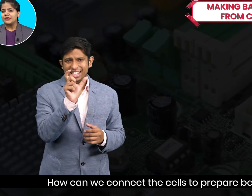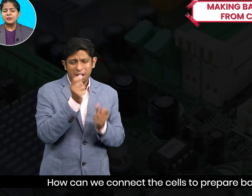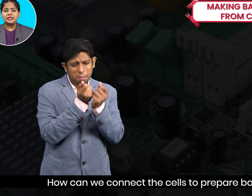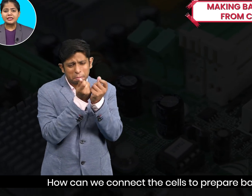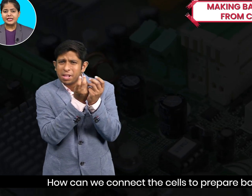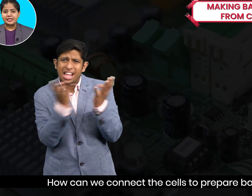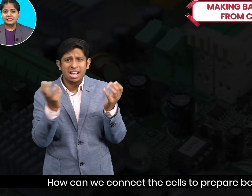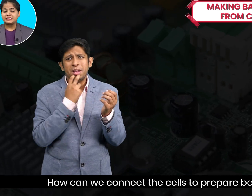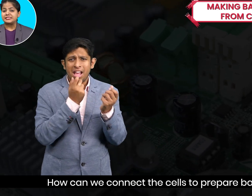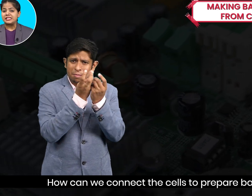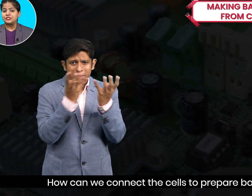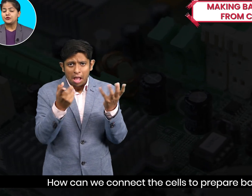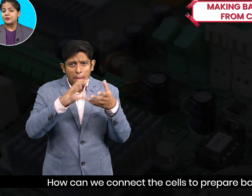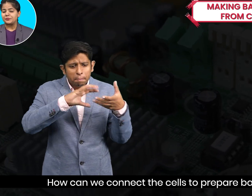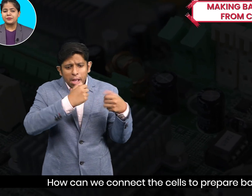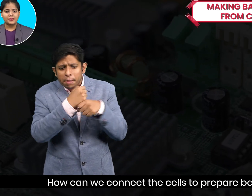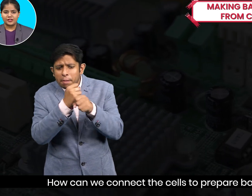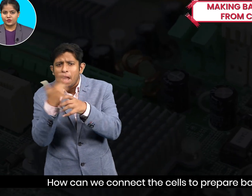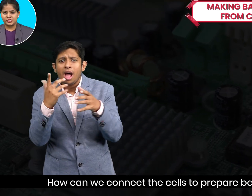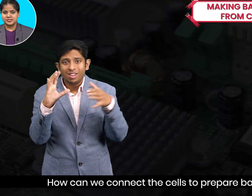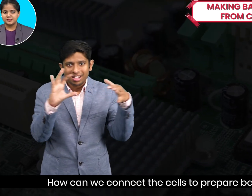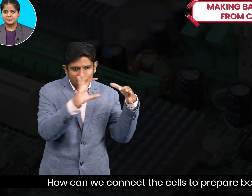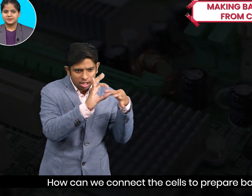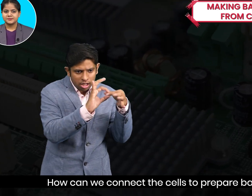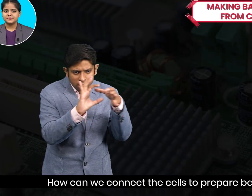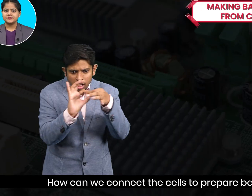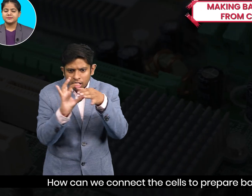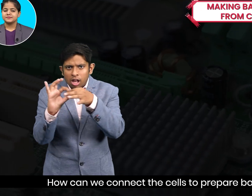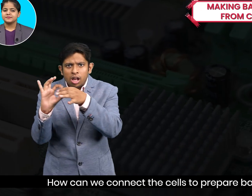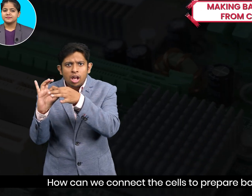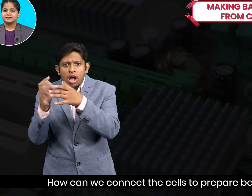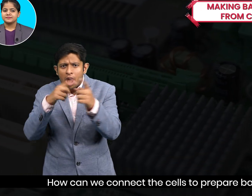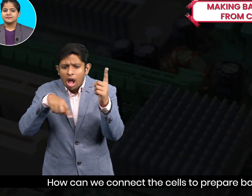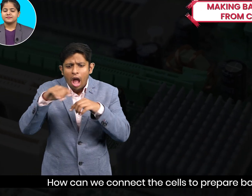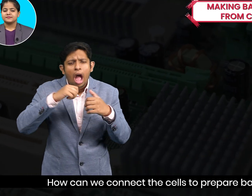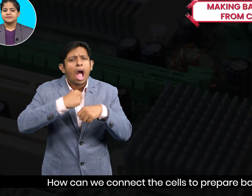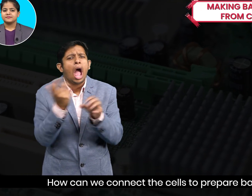How can we connect the cells to prepare batteries?